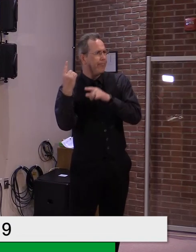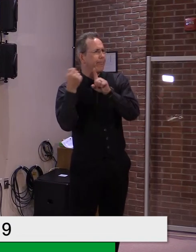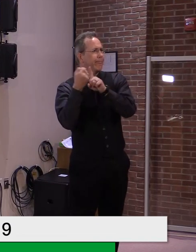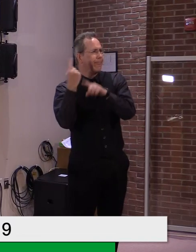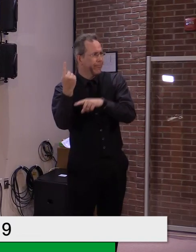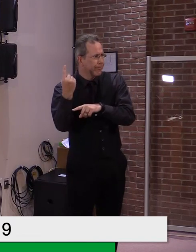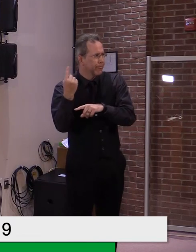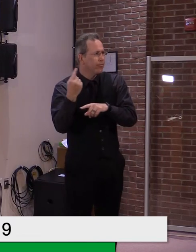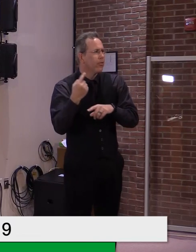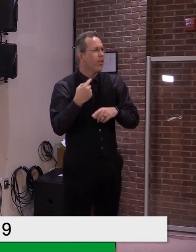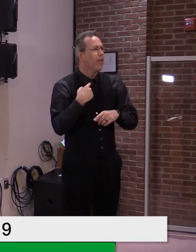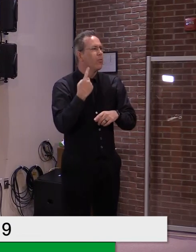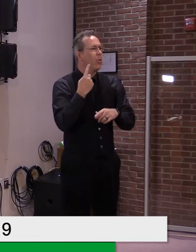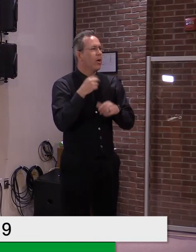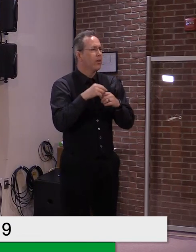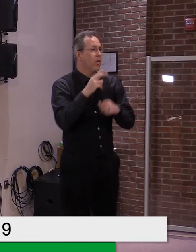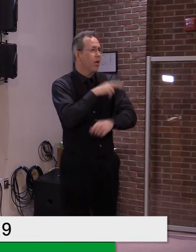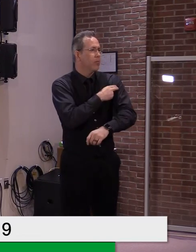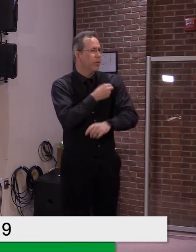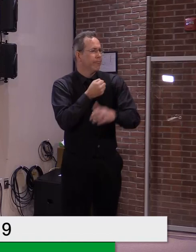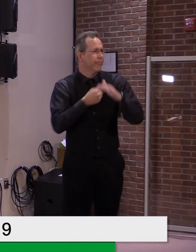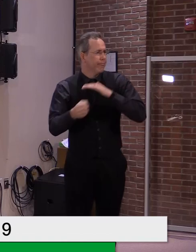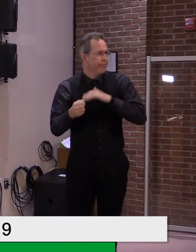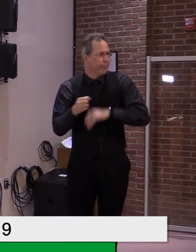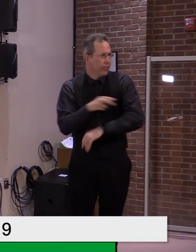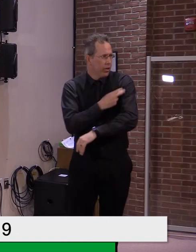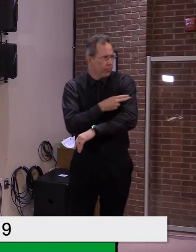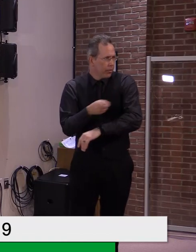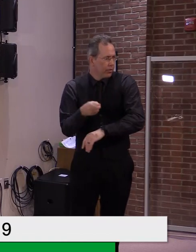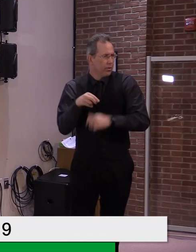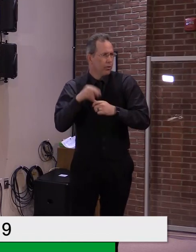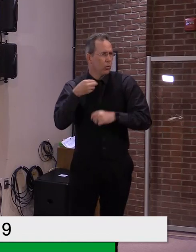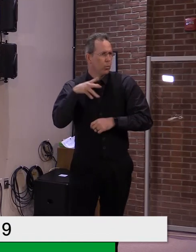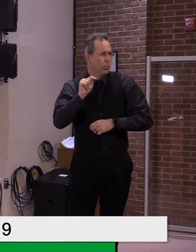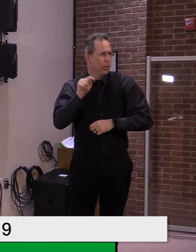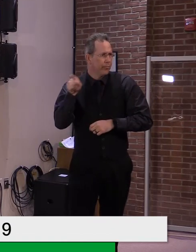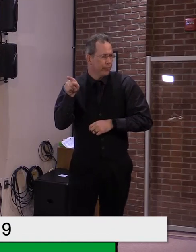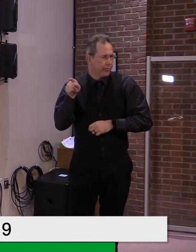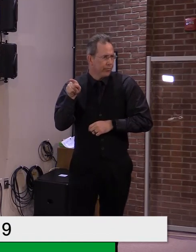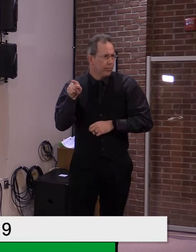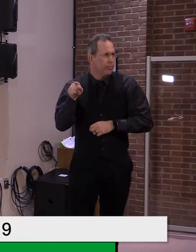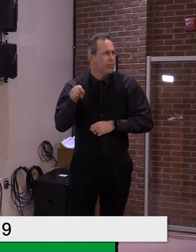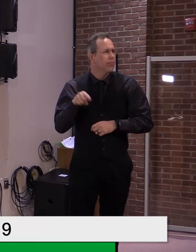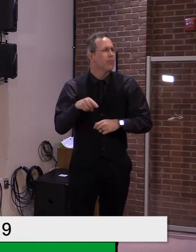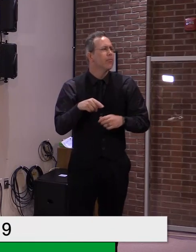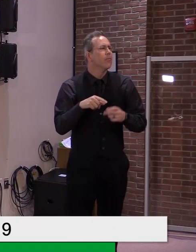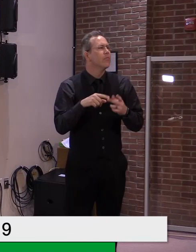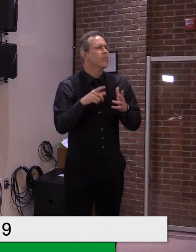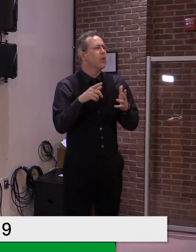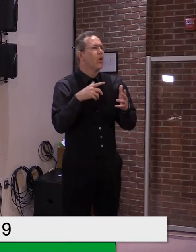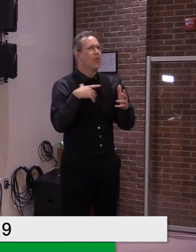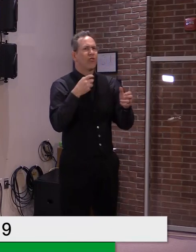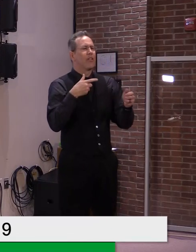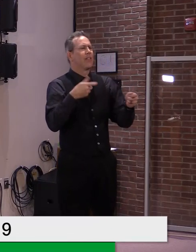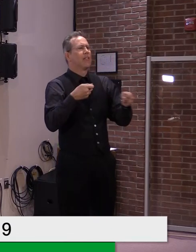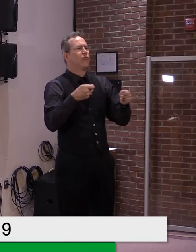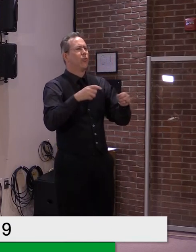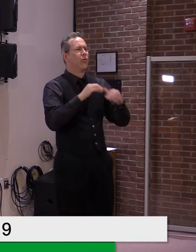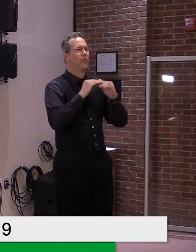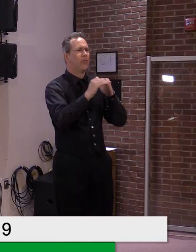up in Newport. Condition remains stable, and O2 levels look